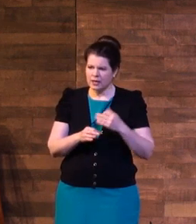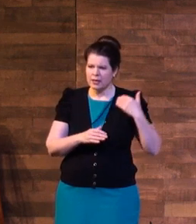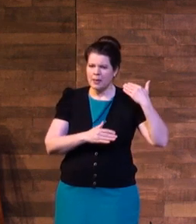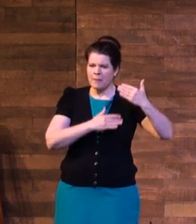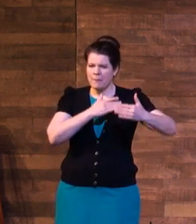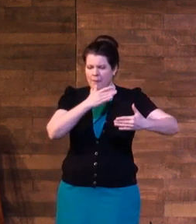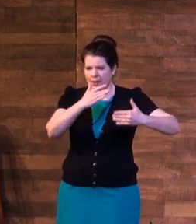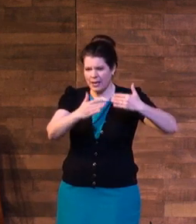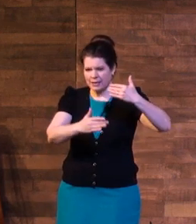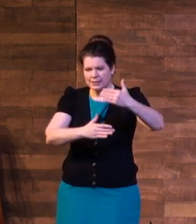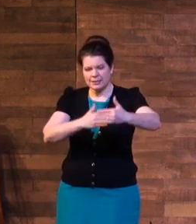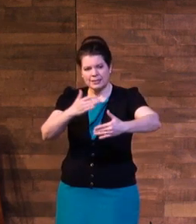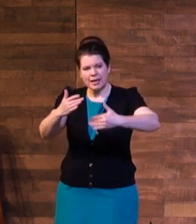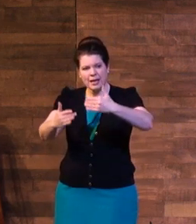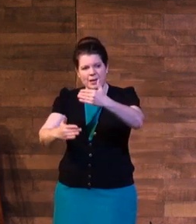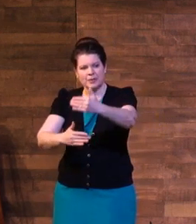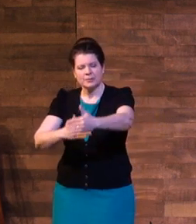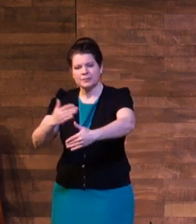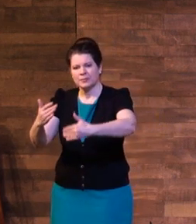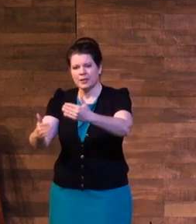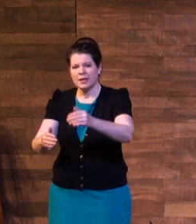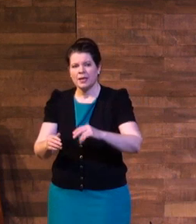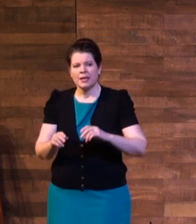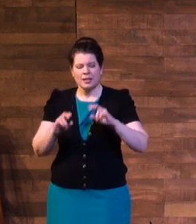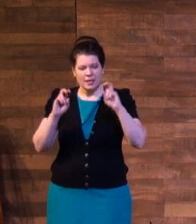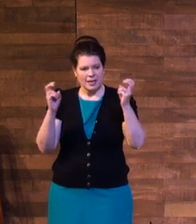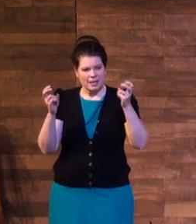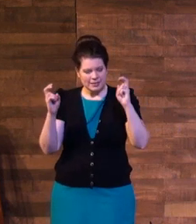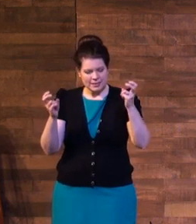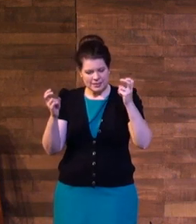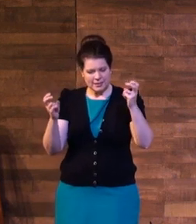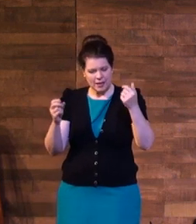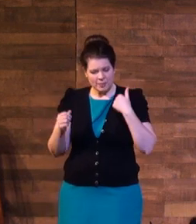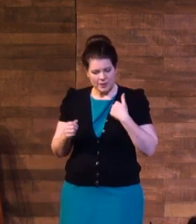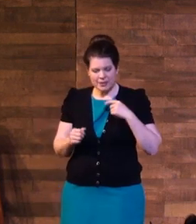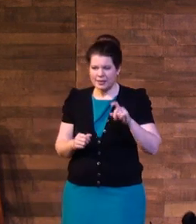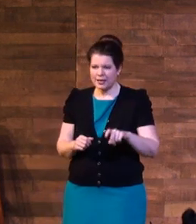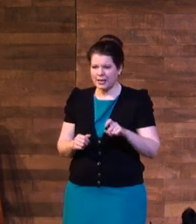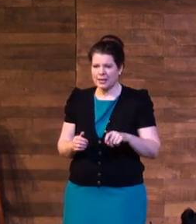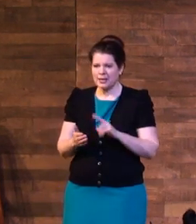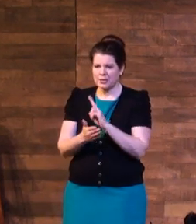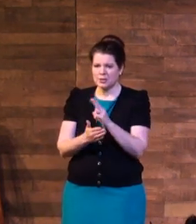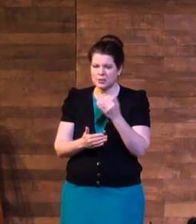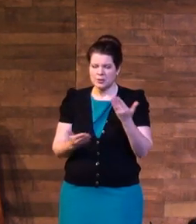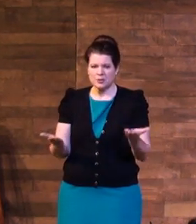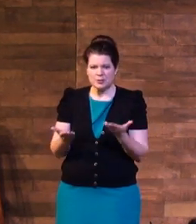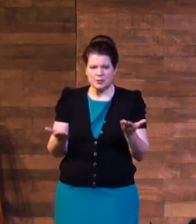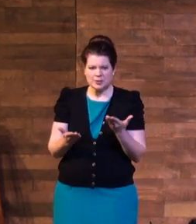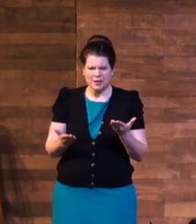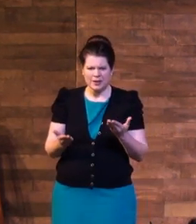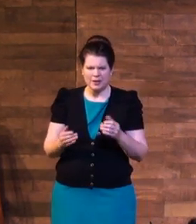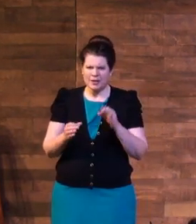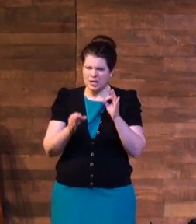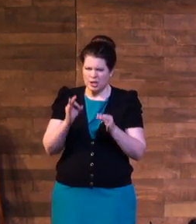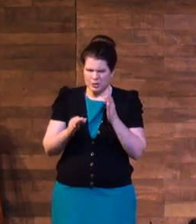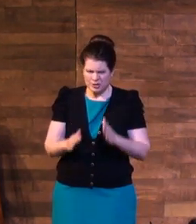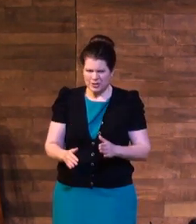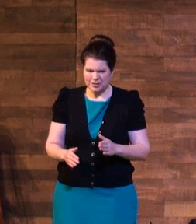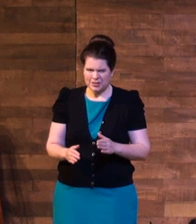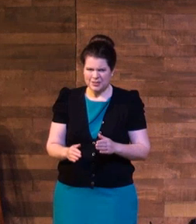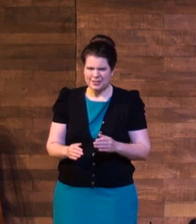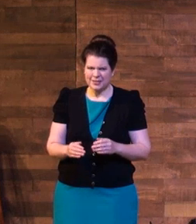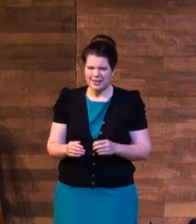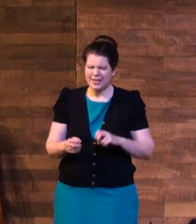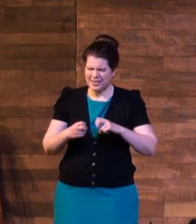topic that I'm supposed to be talking about here. But Judges is a really hard text to work from to do that. So in